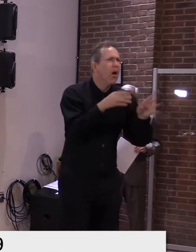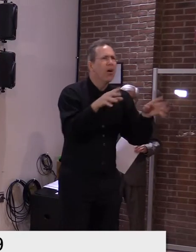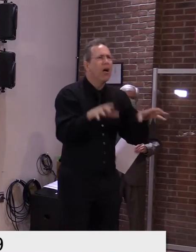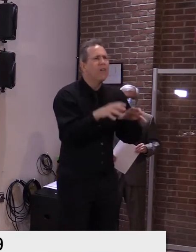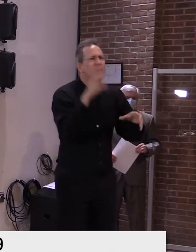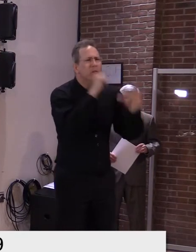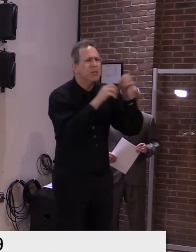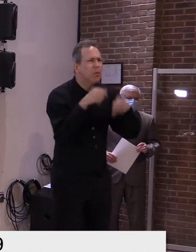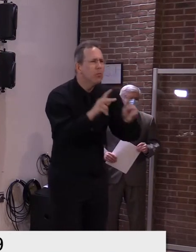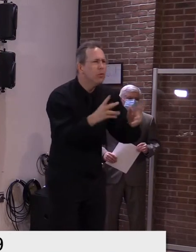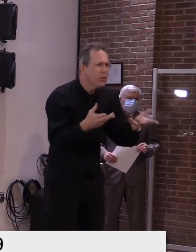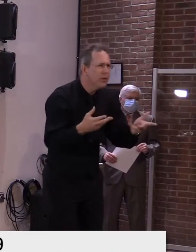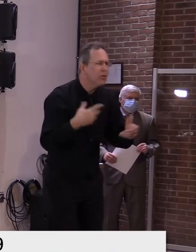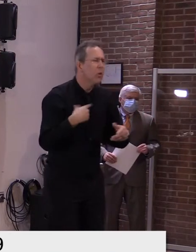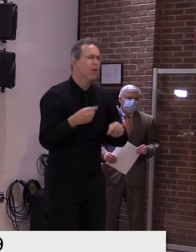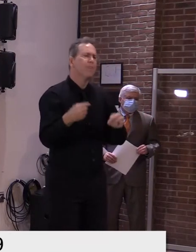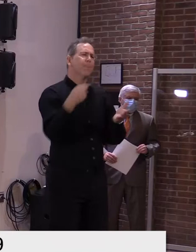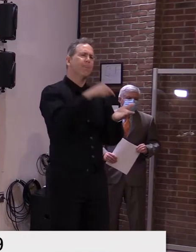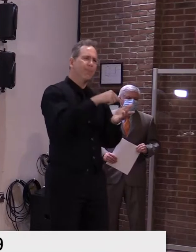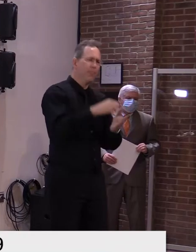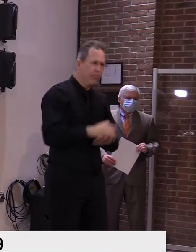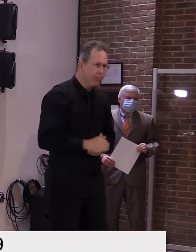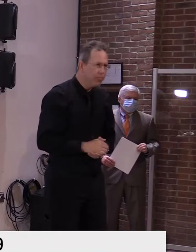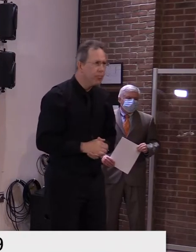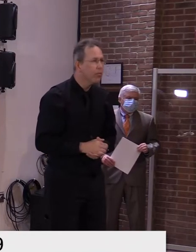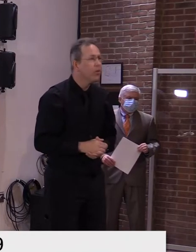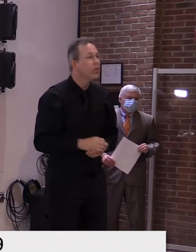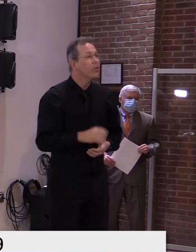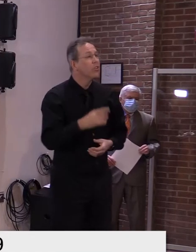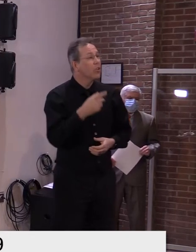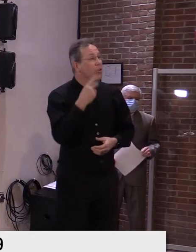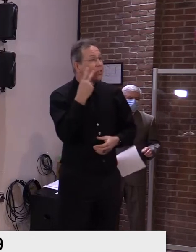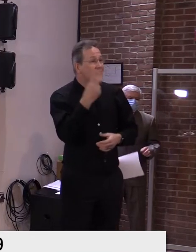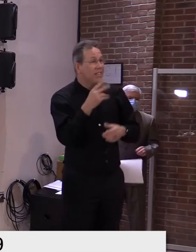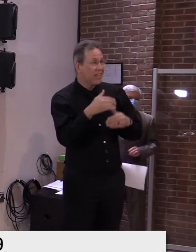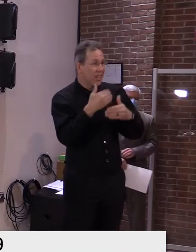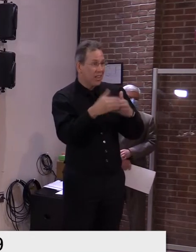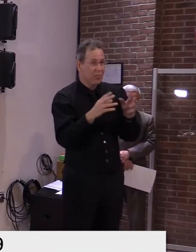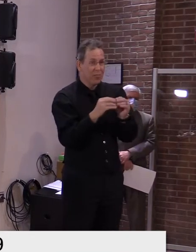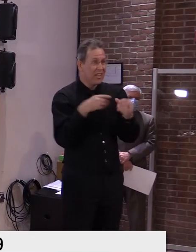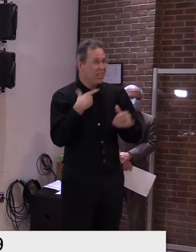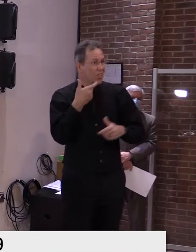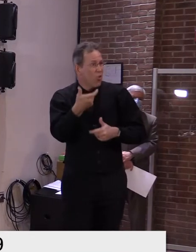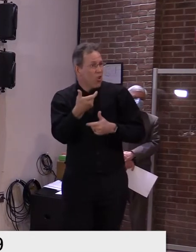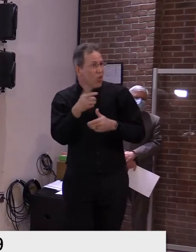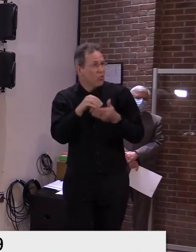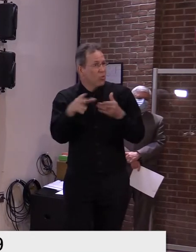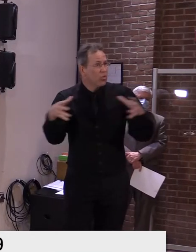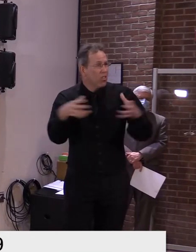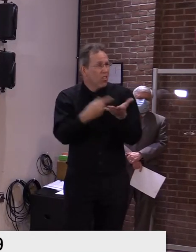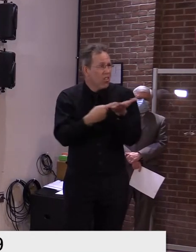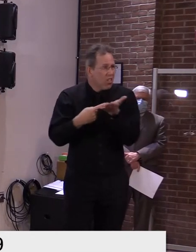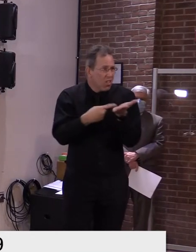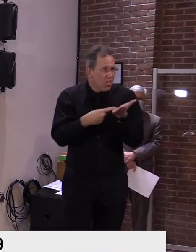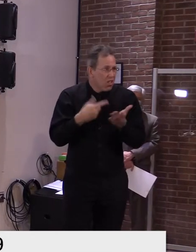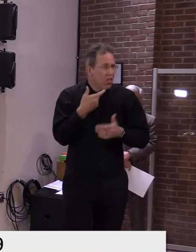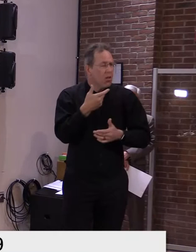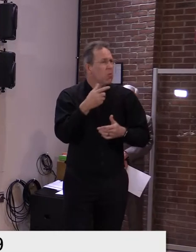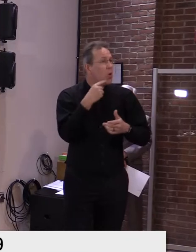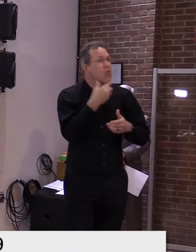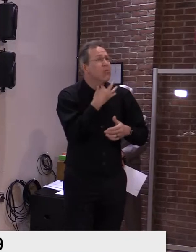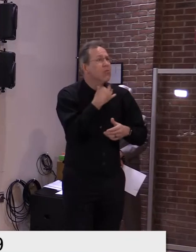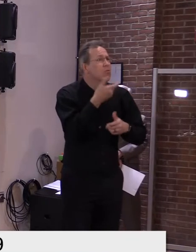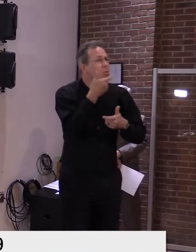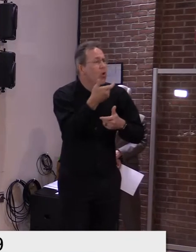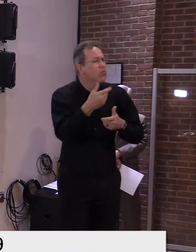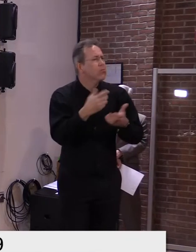The forum is online at the Vermont After School website. I encourage you to take some time to watch it if you have a chance. It's